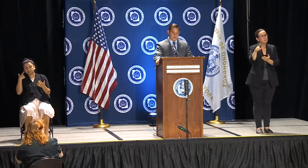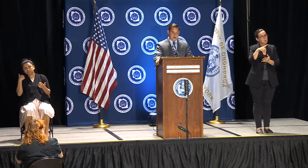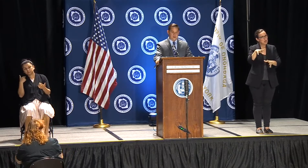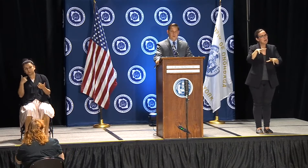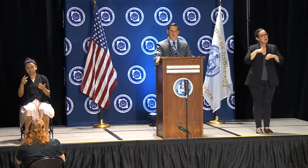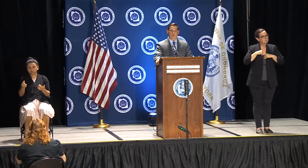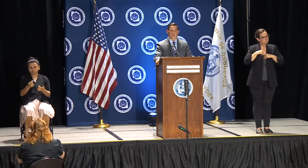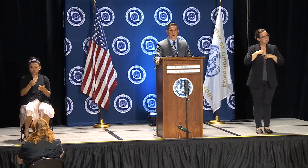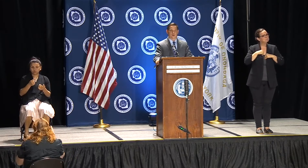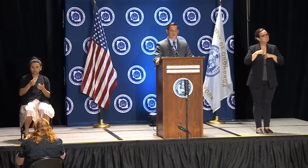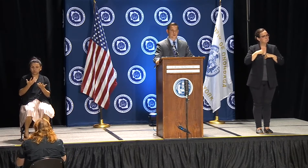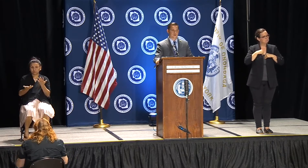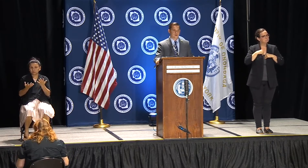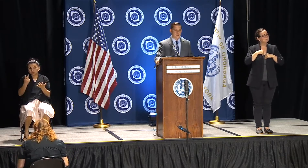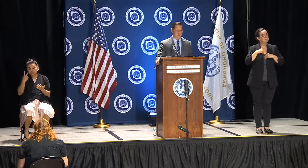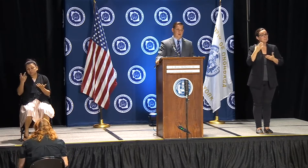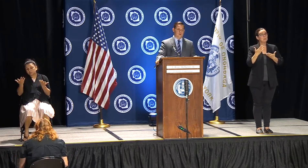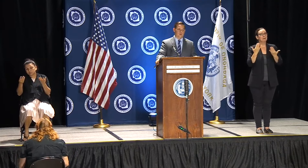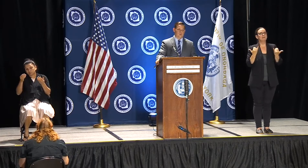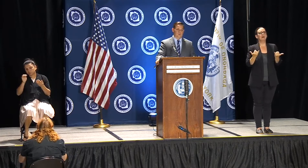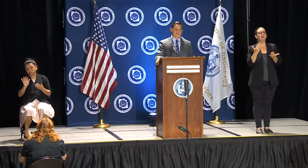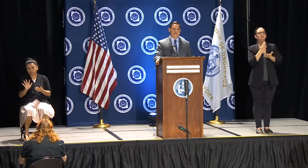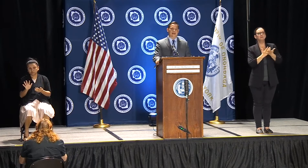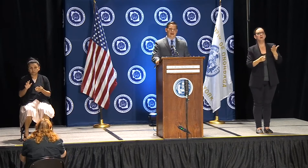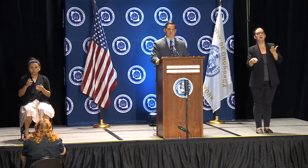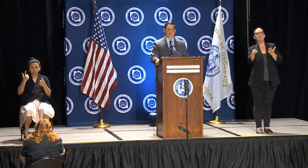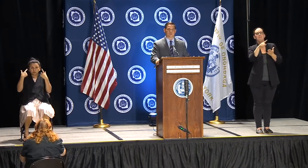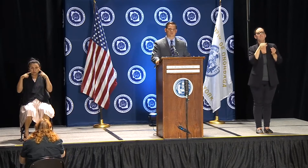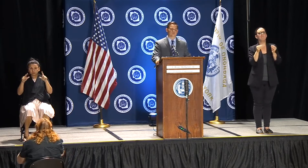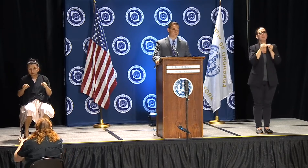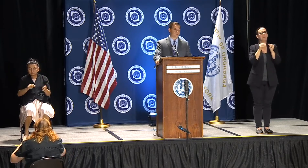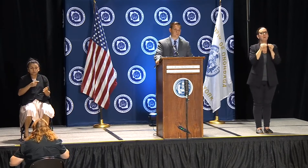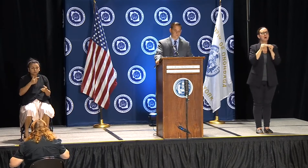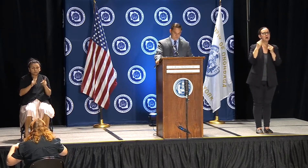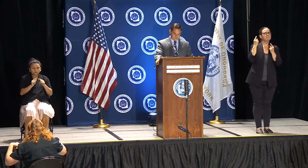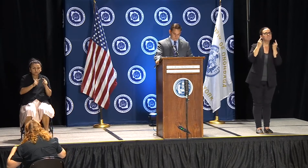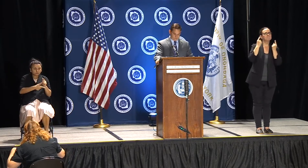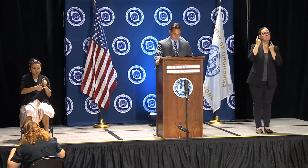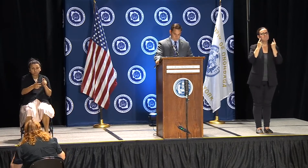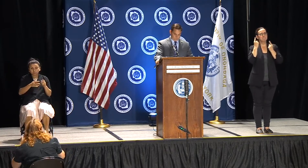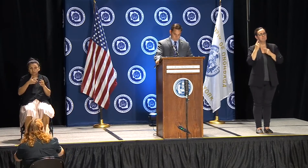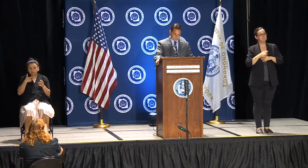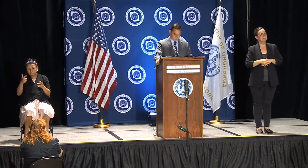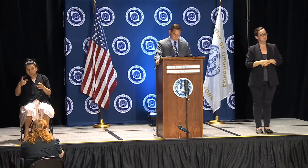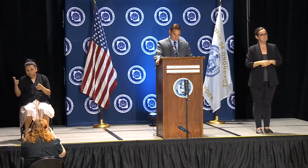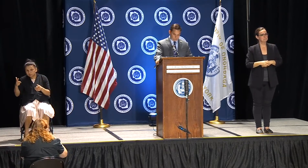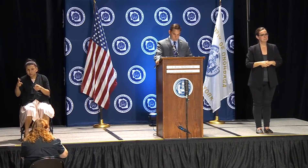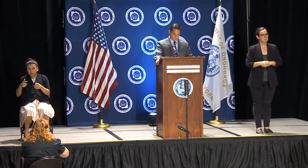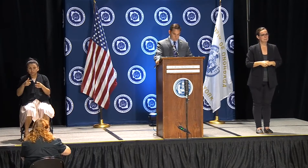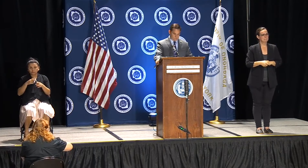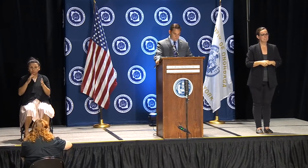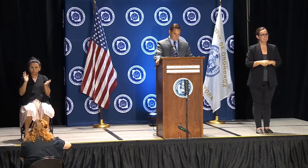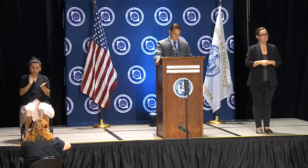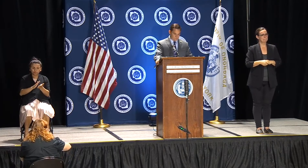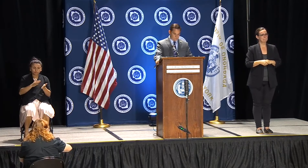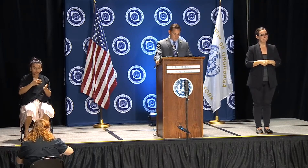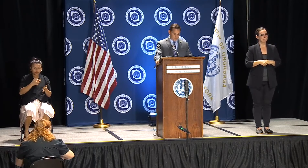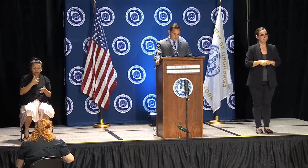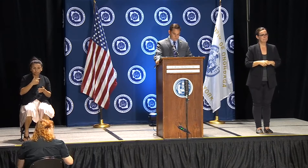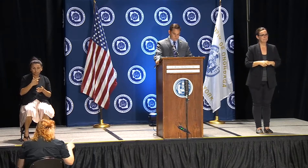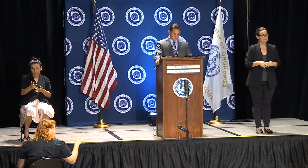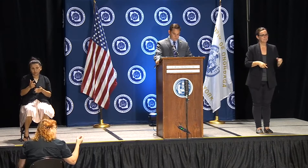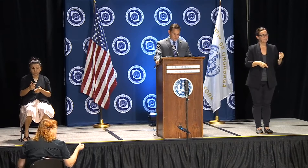already even had a couple employees take that option. So how many